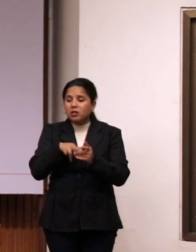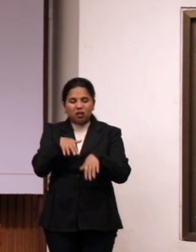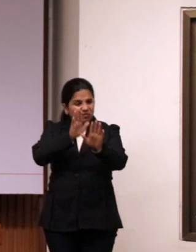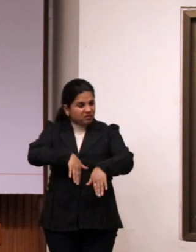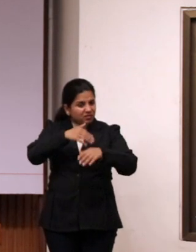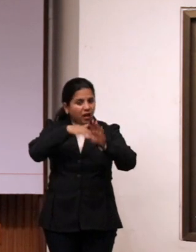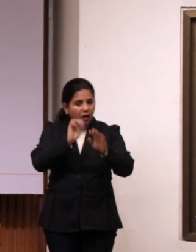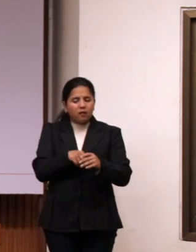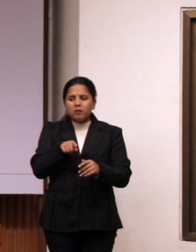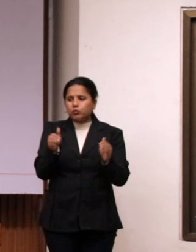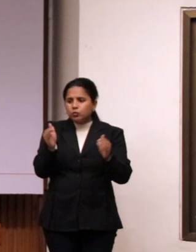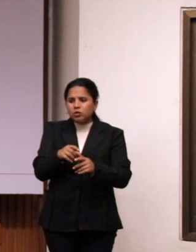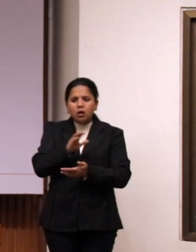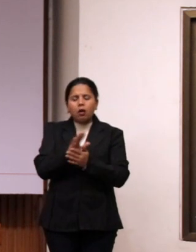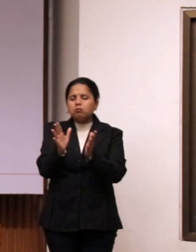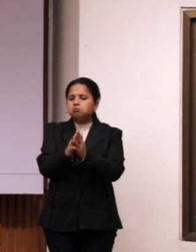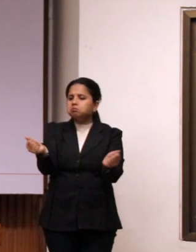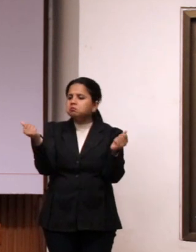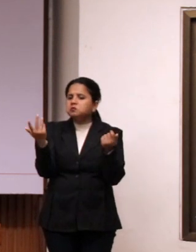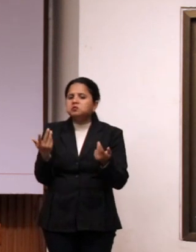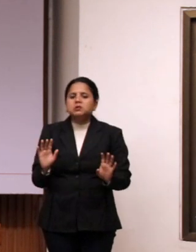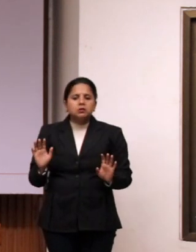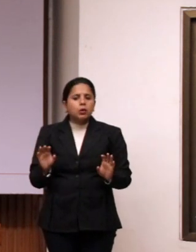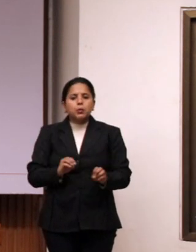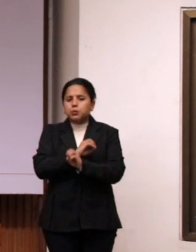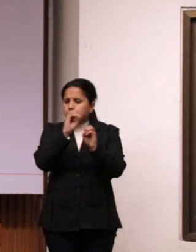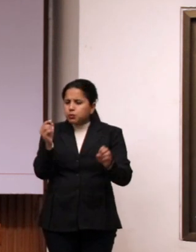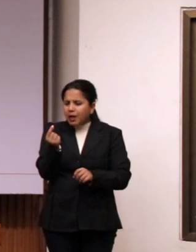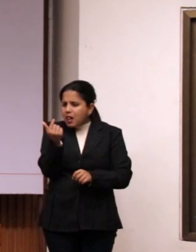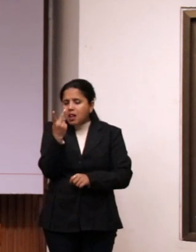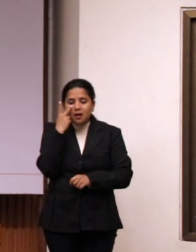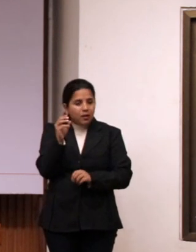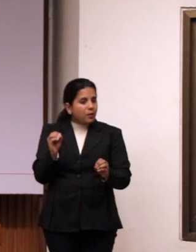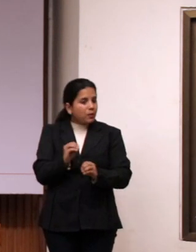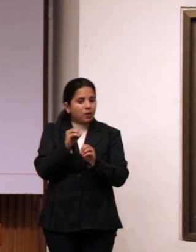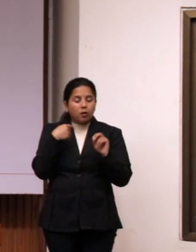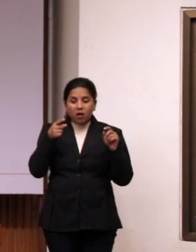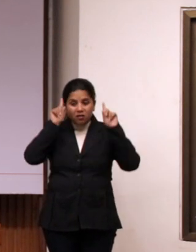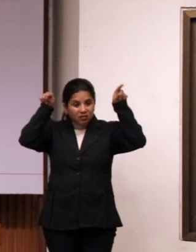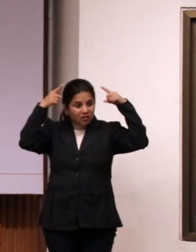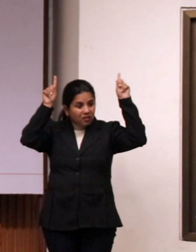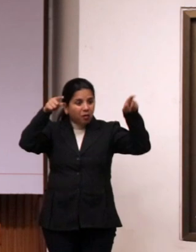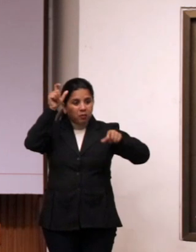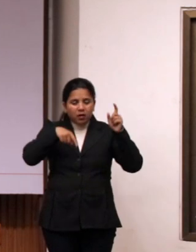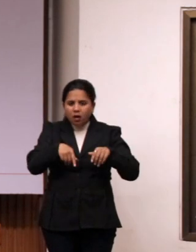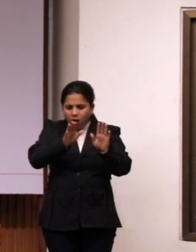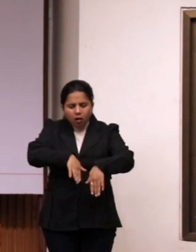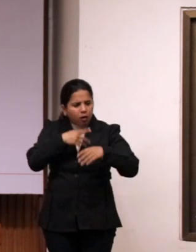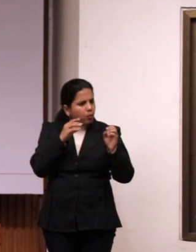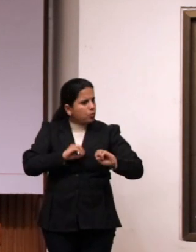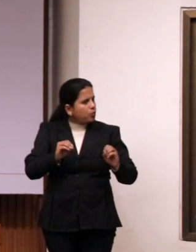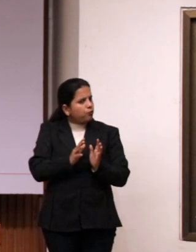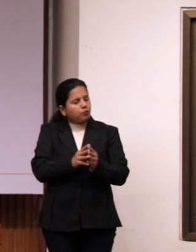there's small populous chinkara, black bus completely extinct. Extinct, there's no one single jungle, like Chausingha is completely extinct from that place. Because that plantation, it's